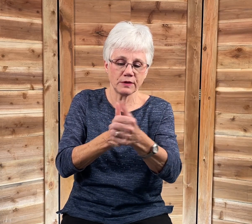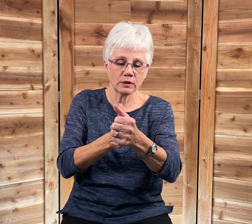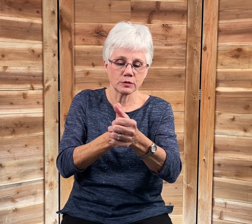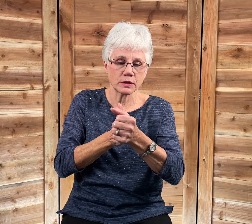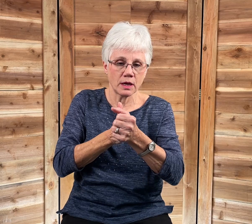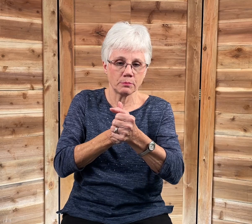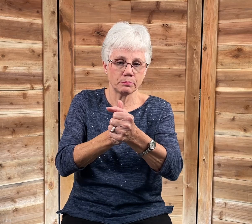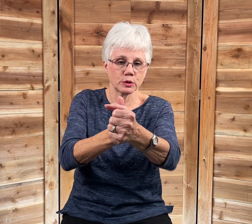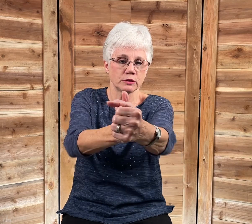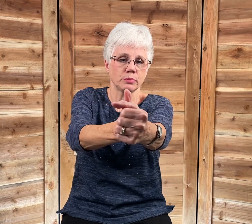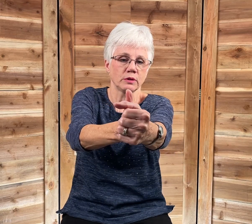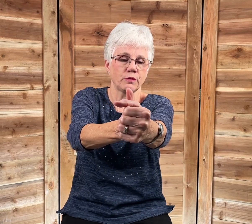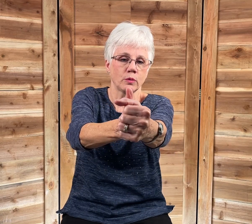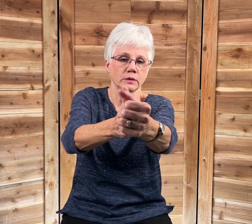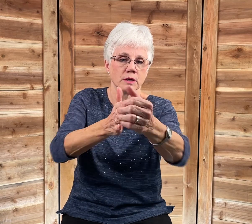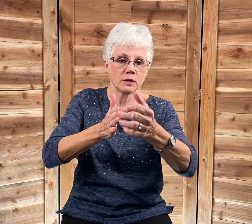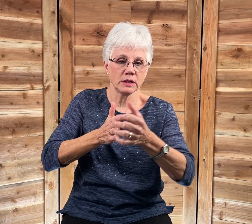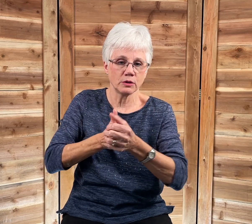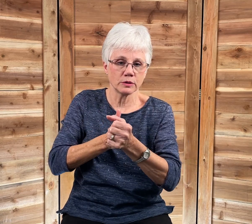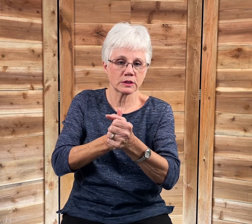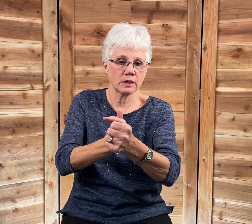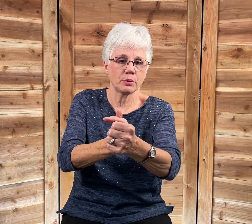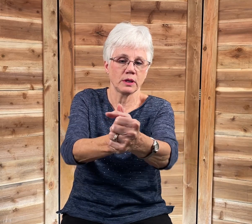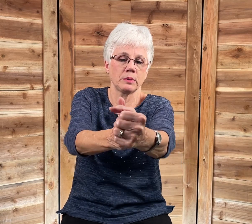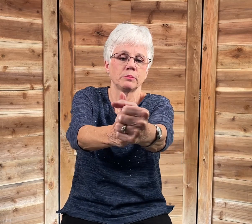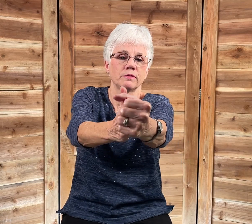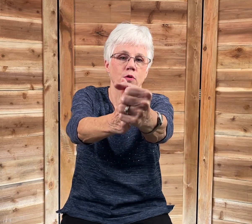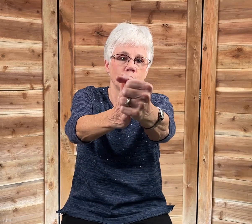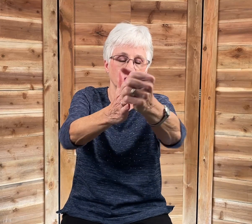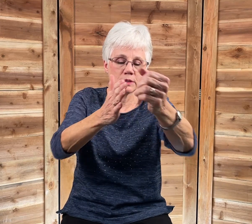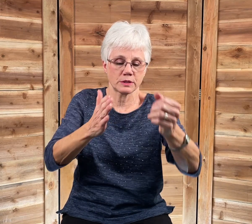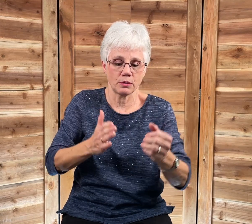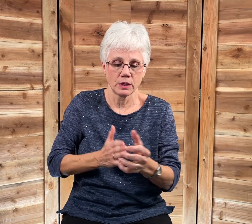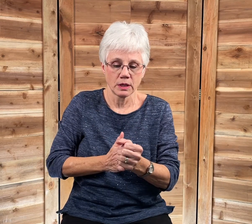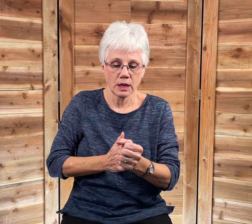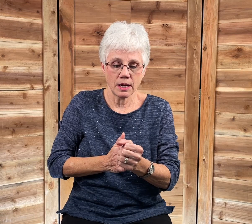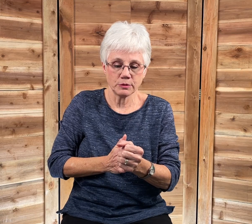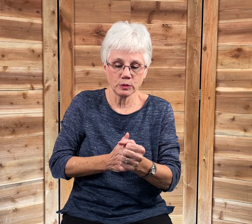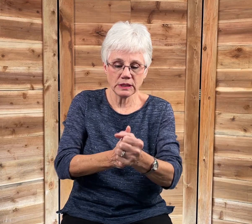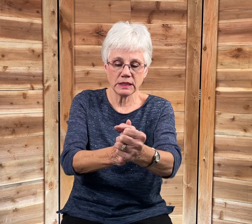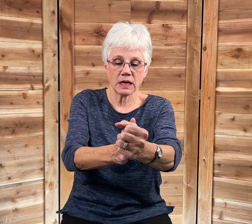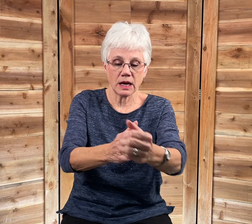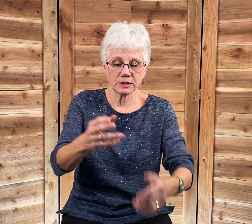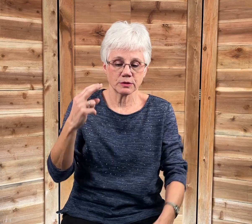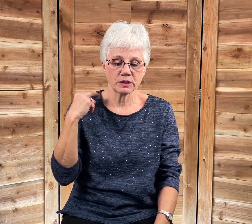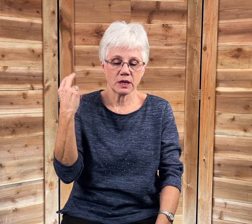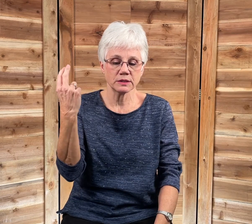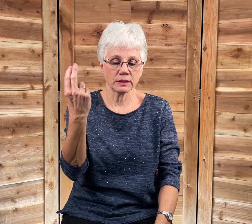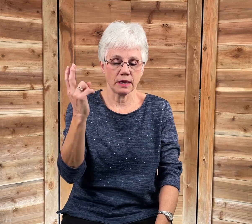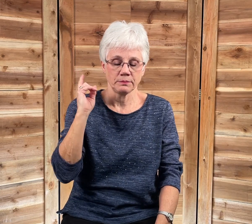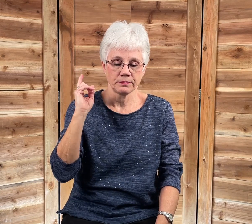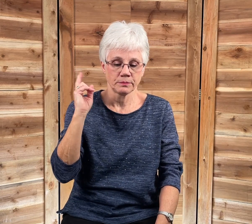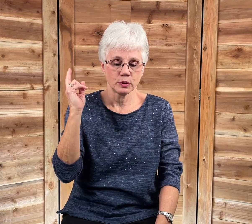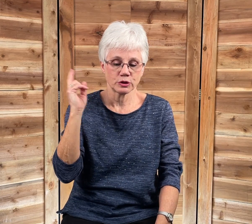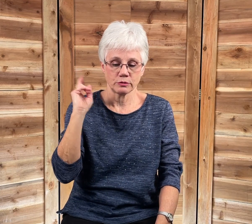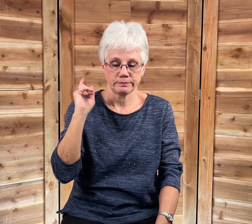right fingers and pull it forward. A leader is kind of pulling people forward. So you will lead us. Here's the us